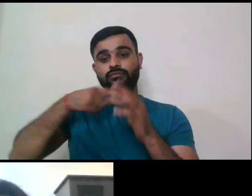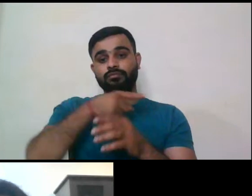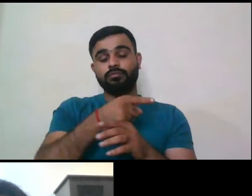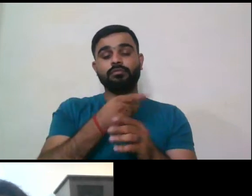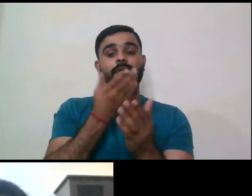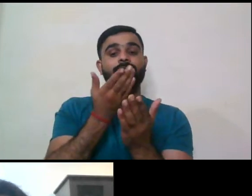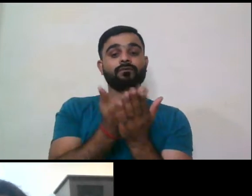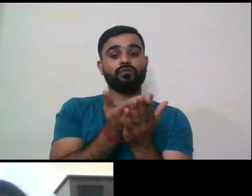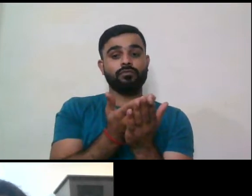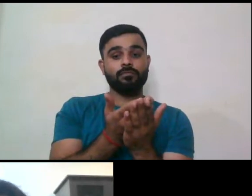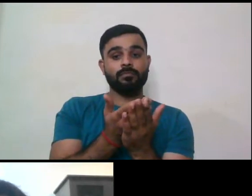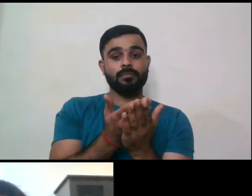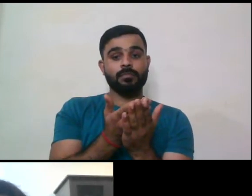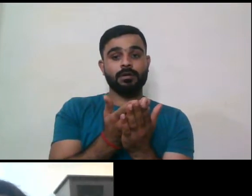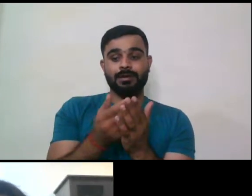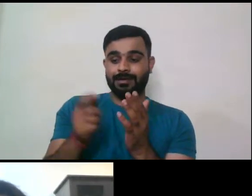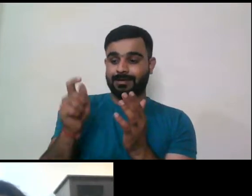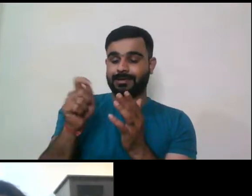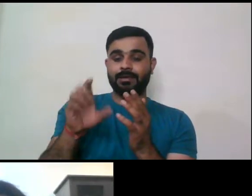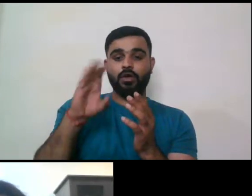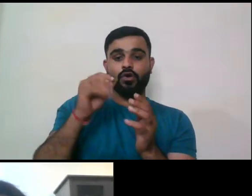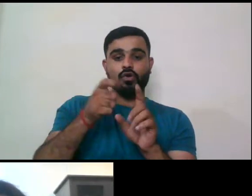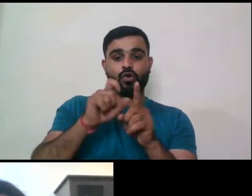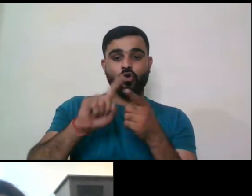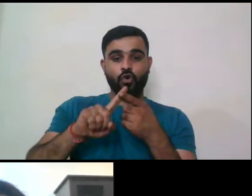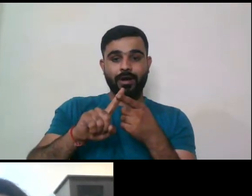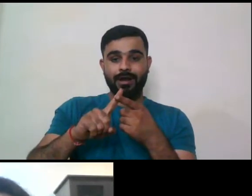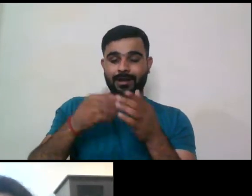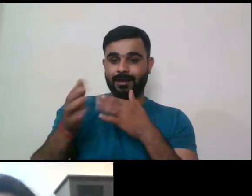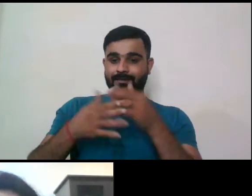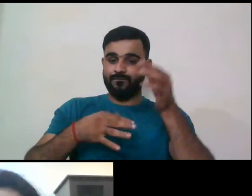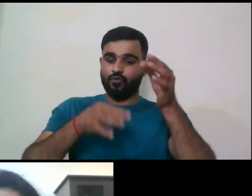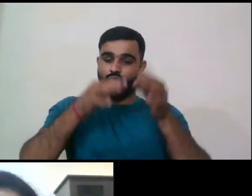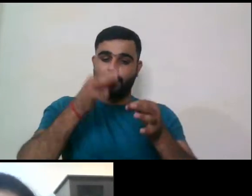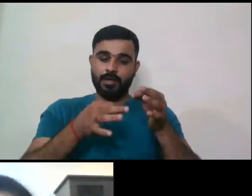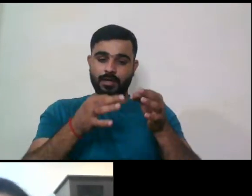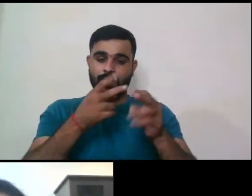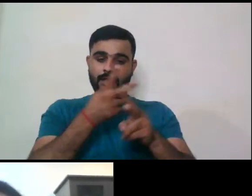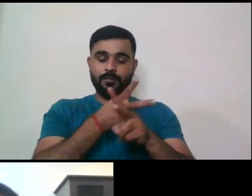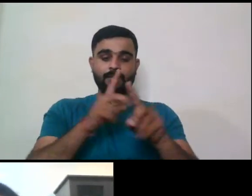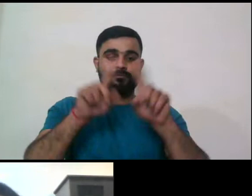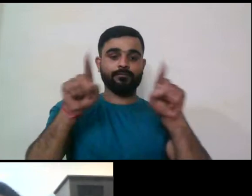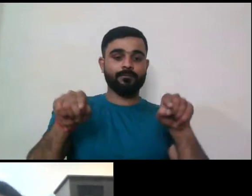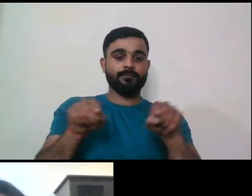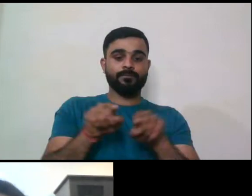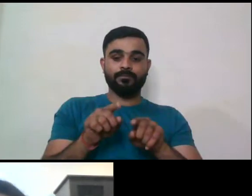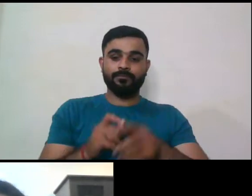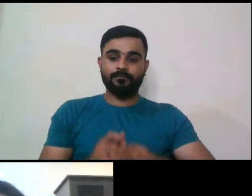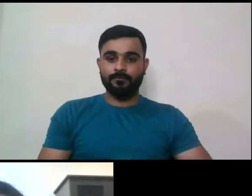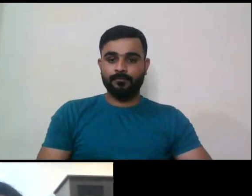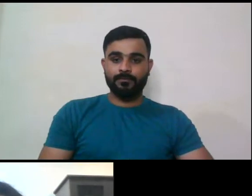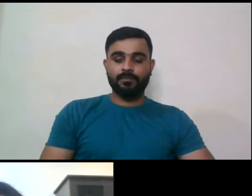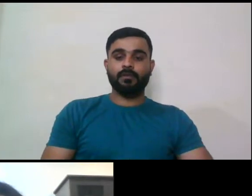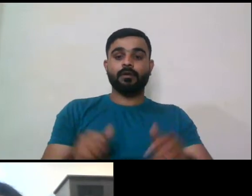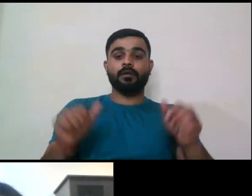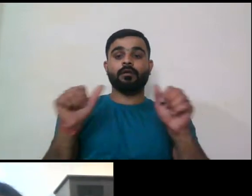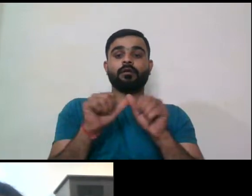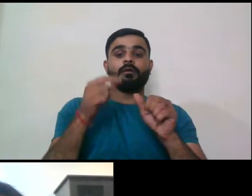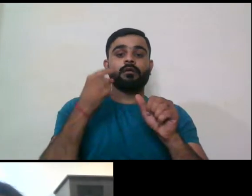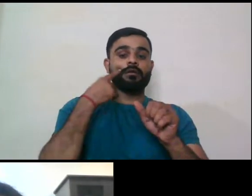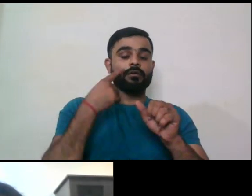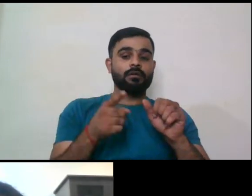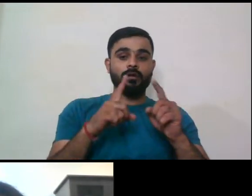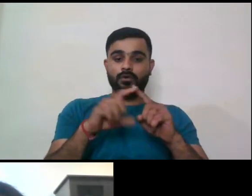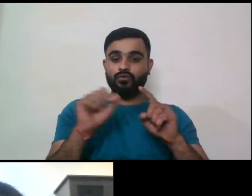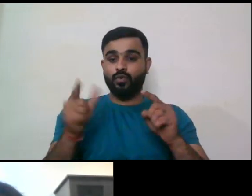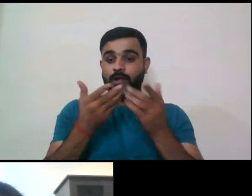book, we had to hand code every judgment along various parameters. Now that AI related tools